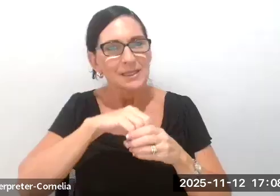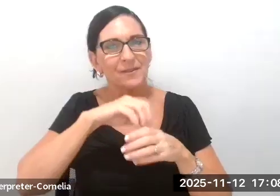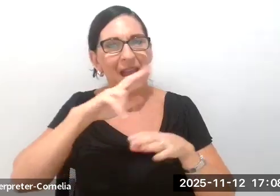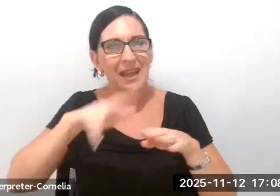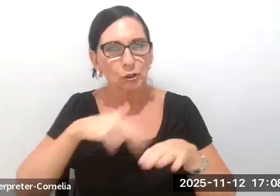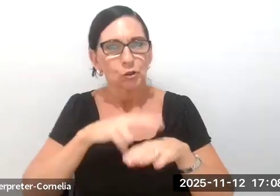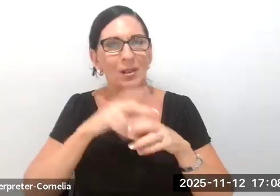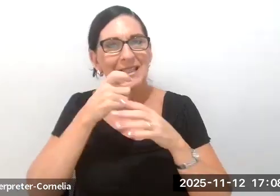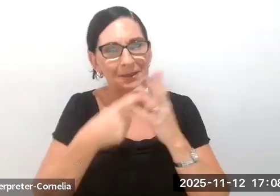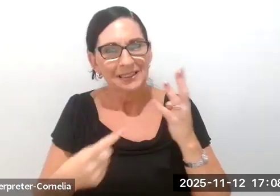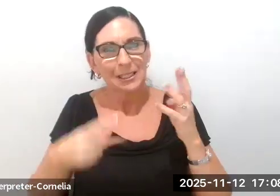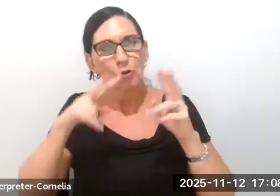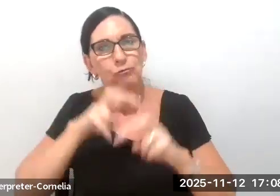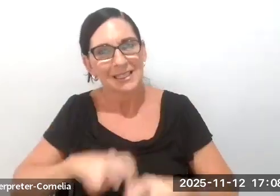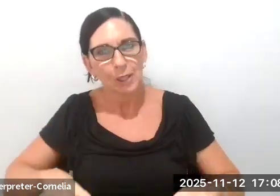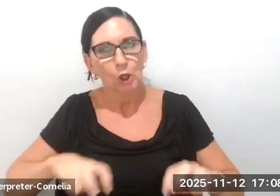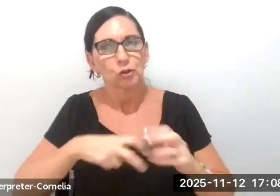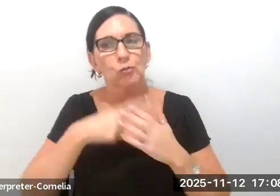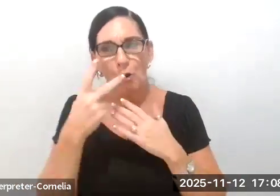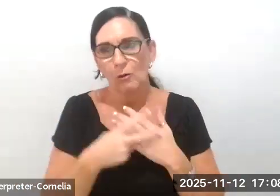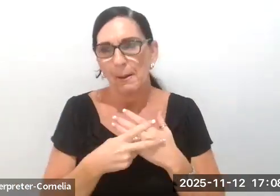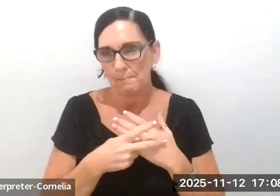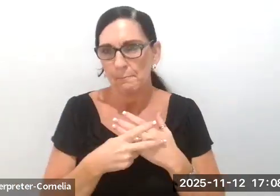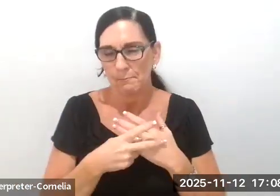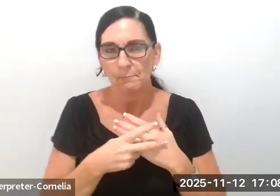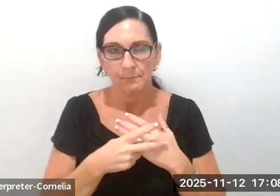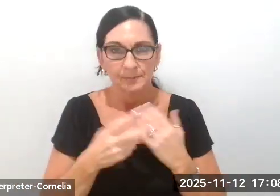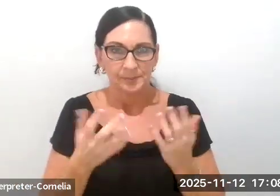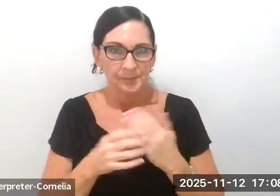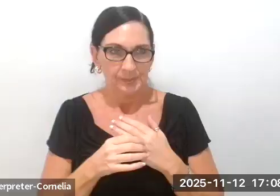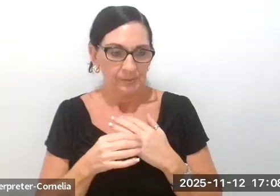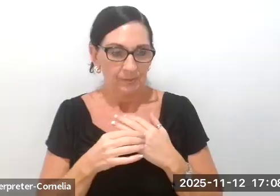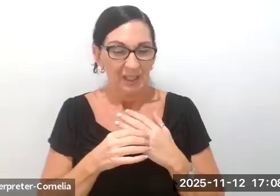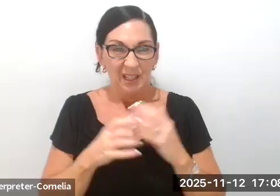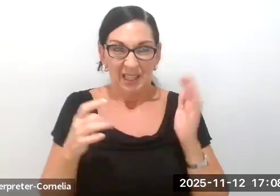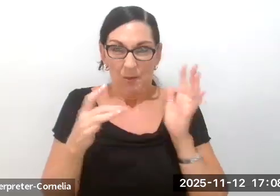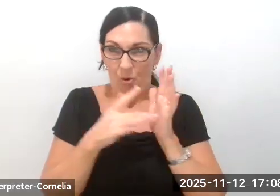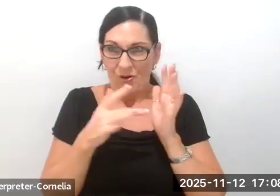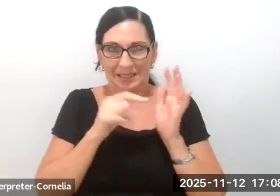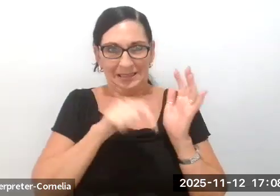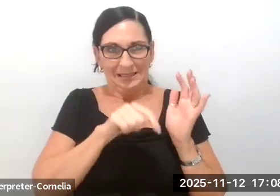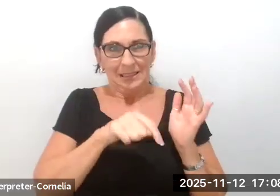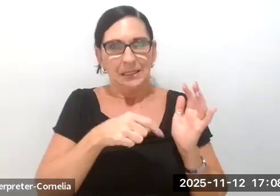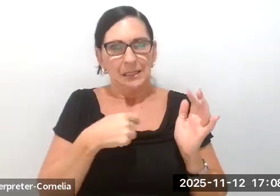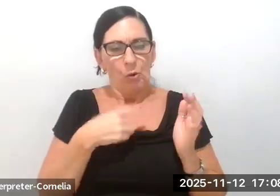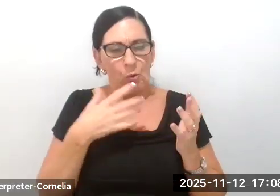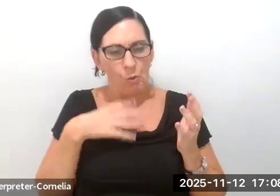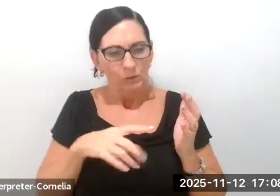disability research program. At the core, we really want